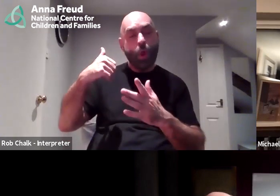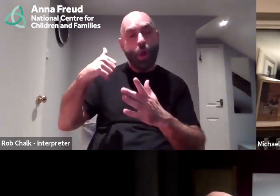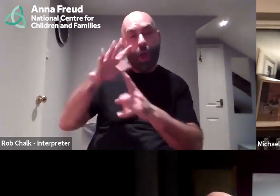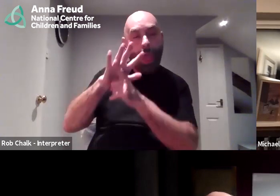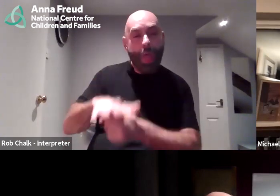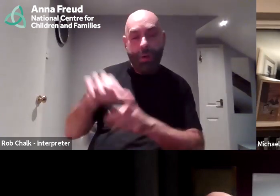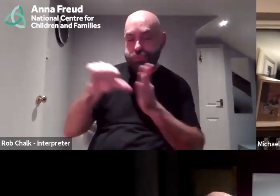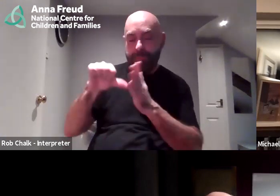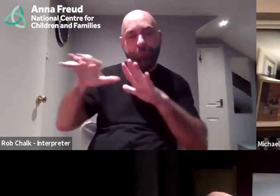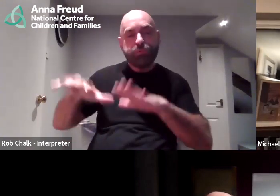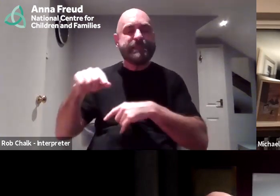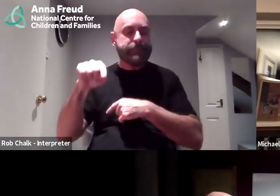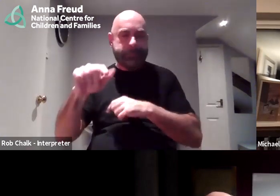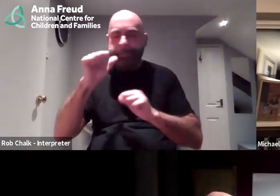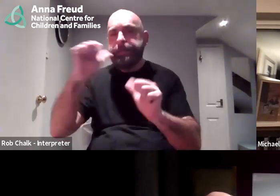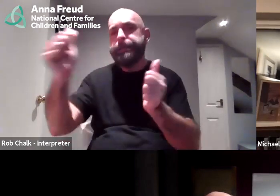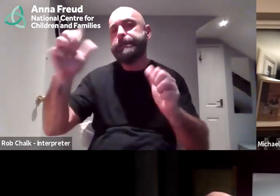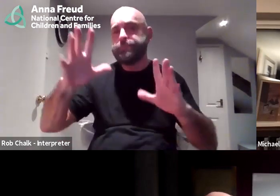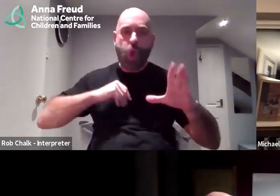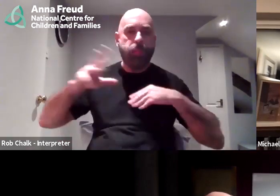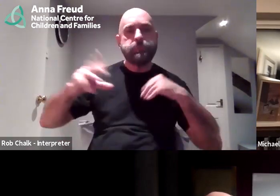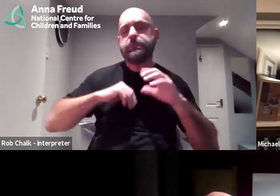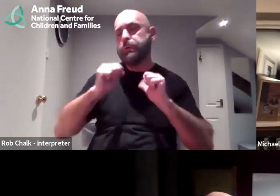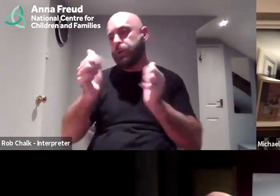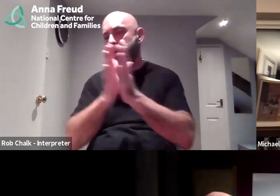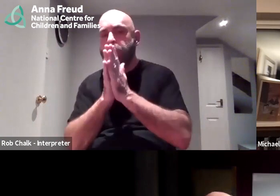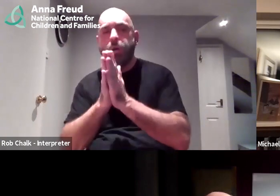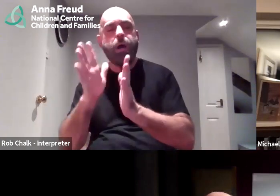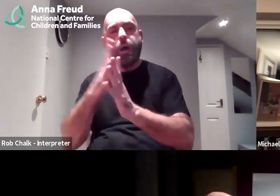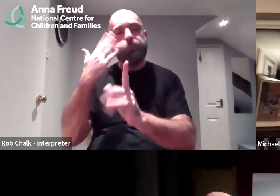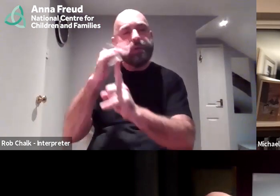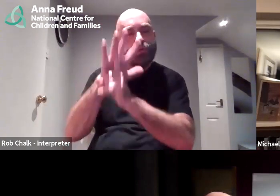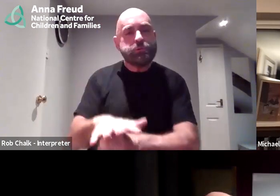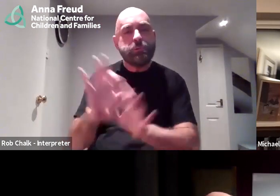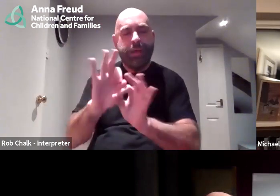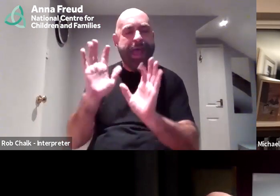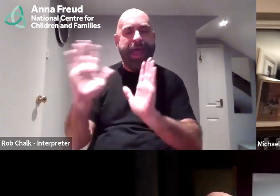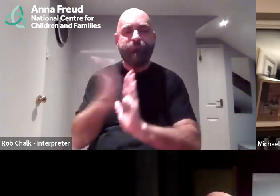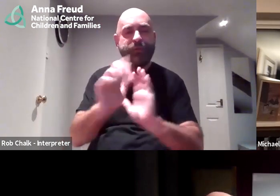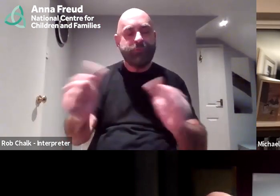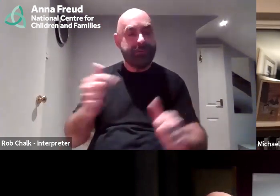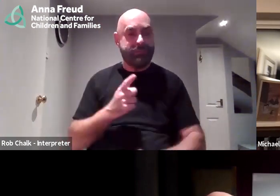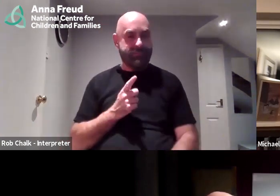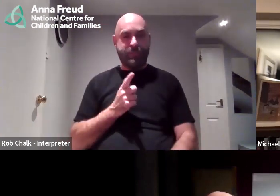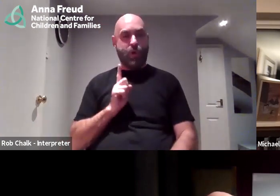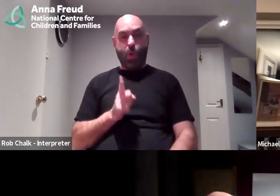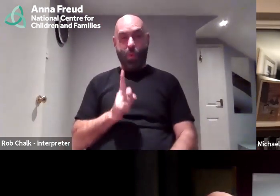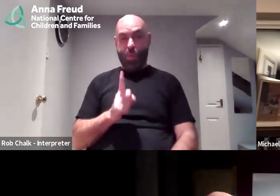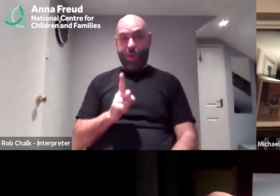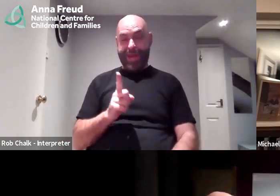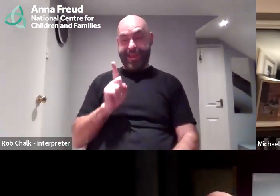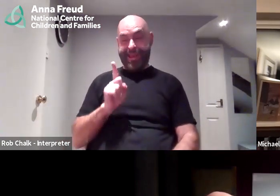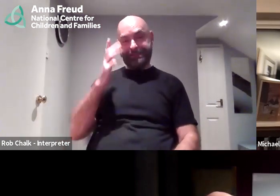Britain, that we were wonderfully tolerant people and that we weren't prejudiced and everything was just fine. And we suffered from that